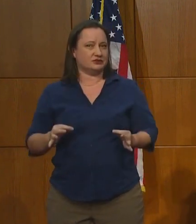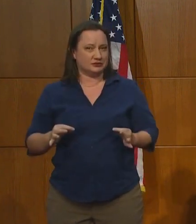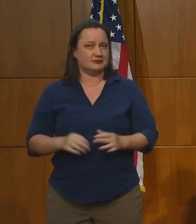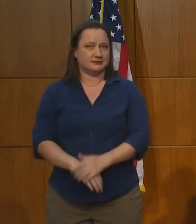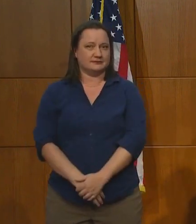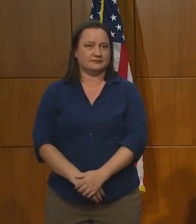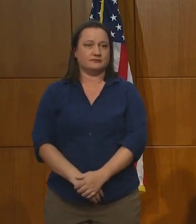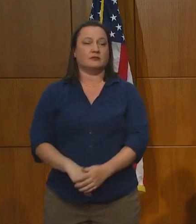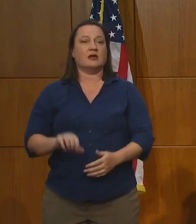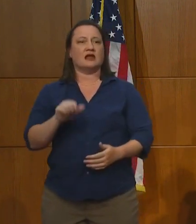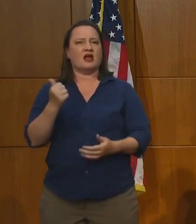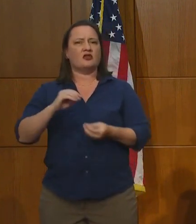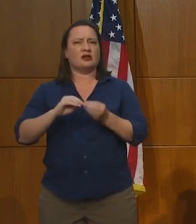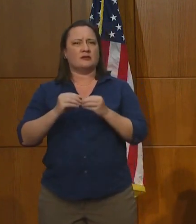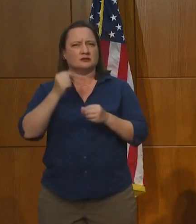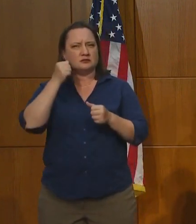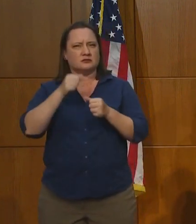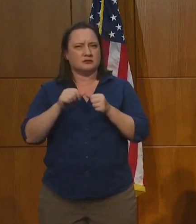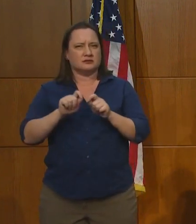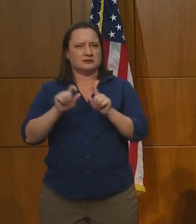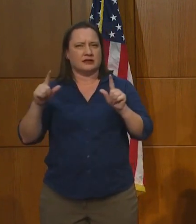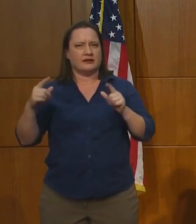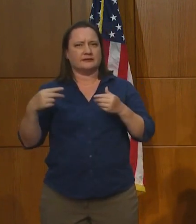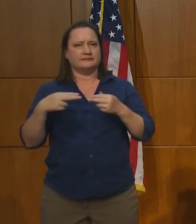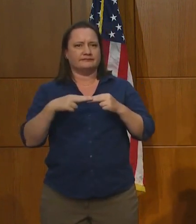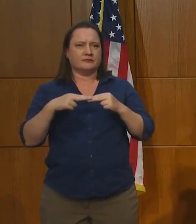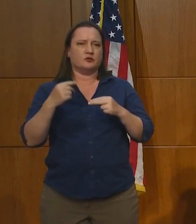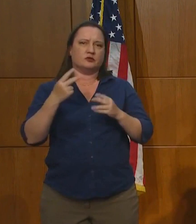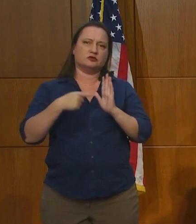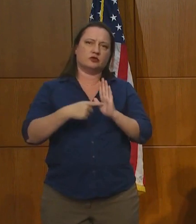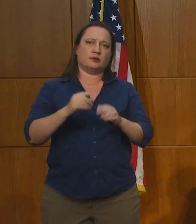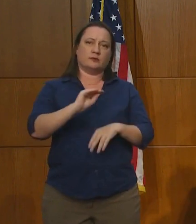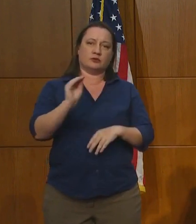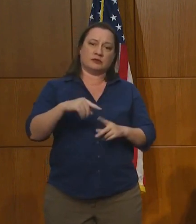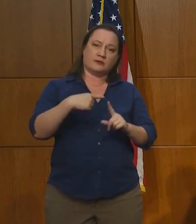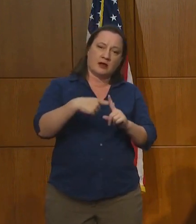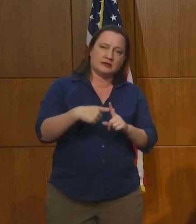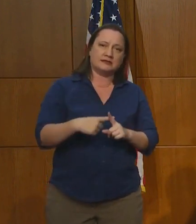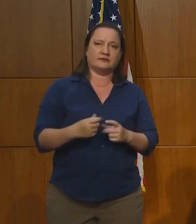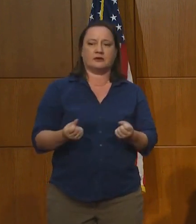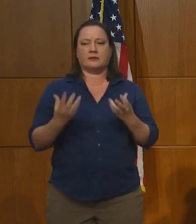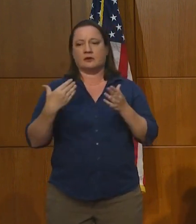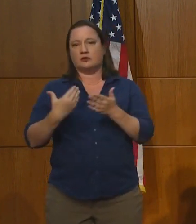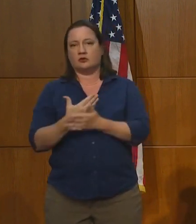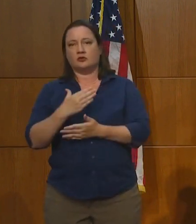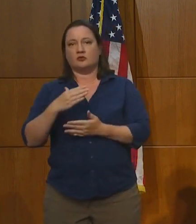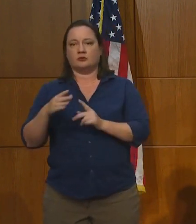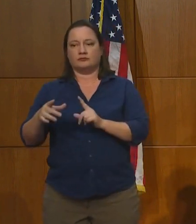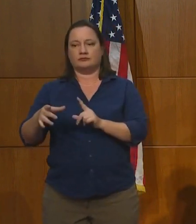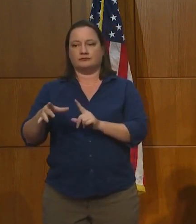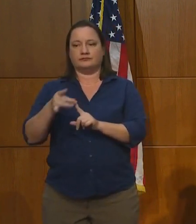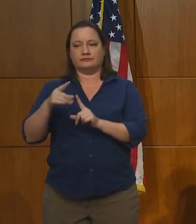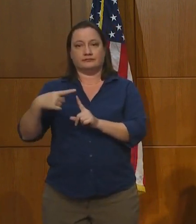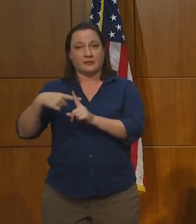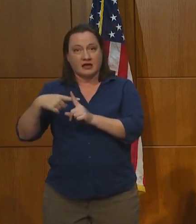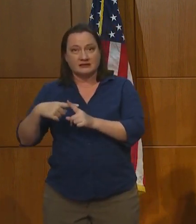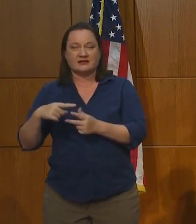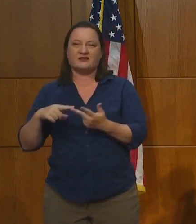the percent positive in new cases, all these things are being followed. Unfortunately, the death rate in areas as well.